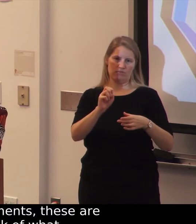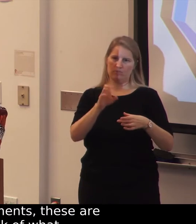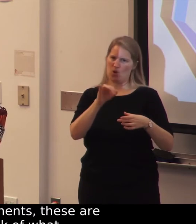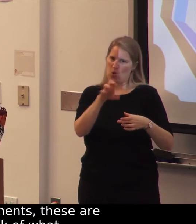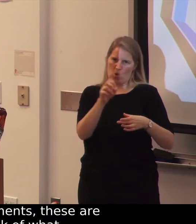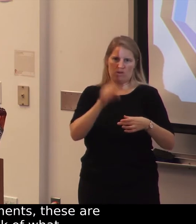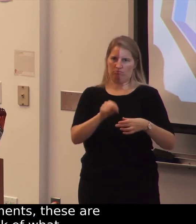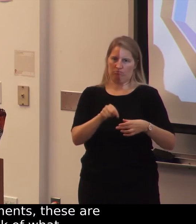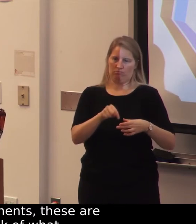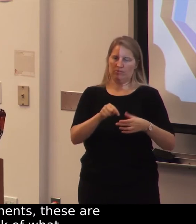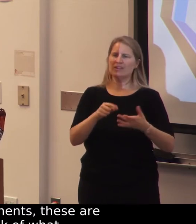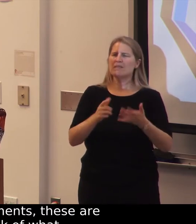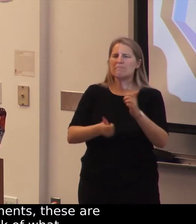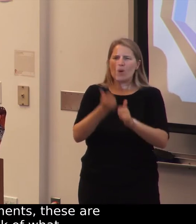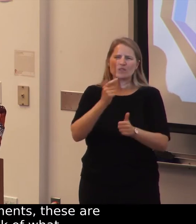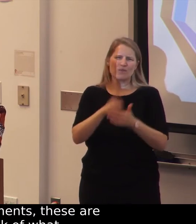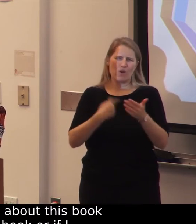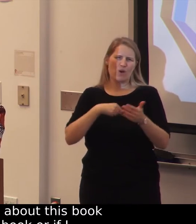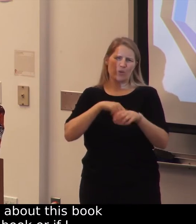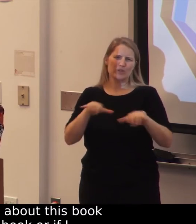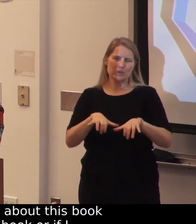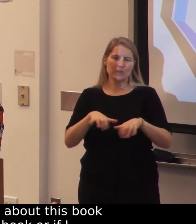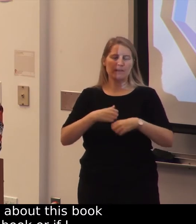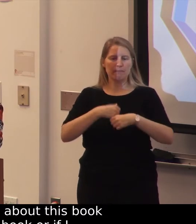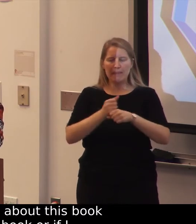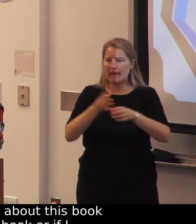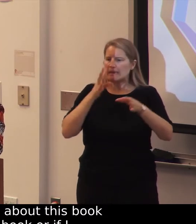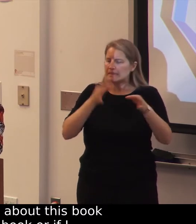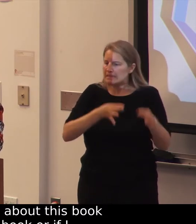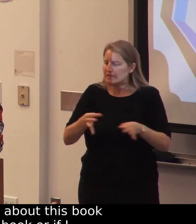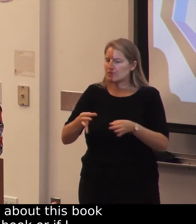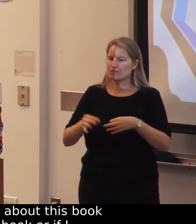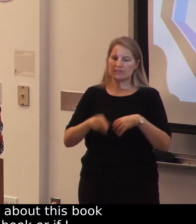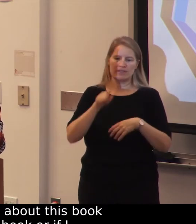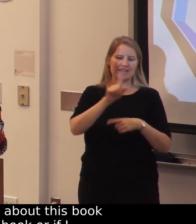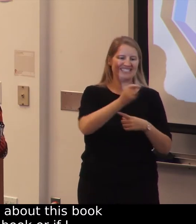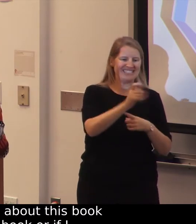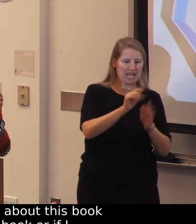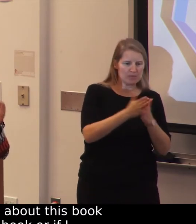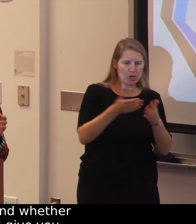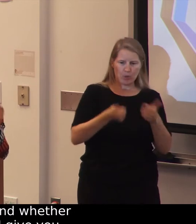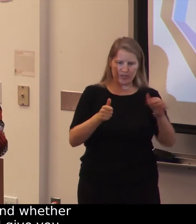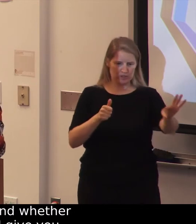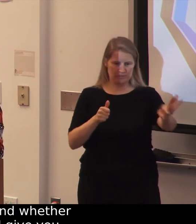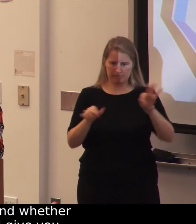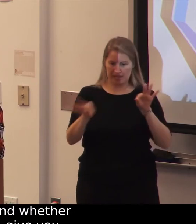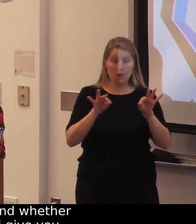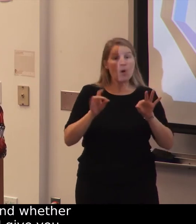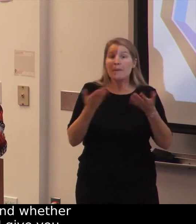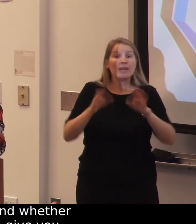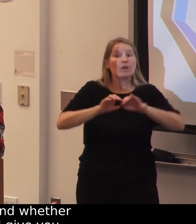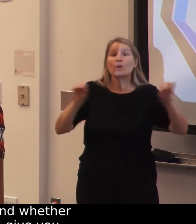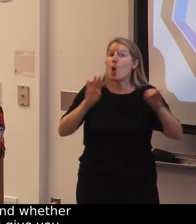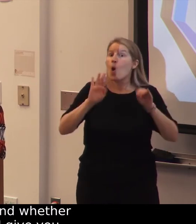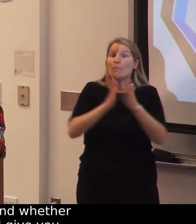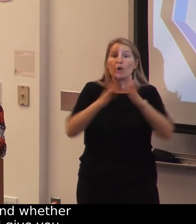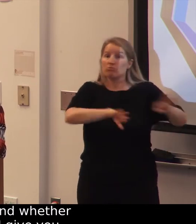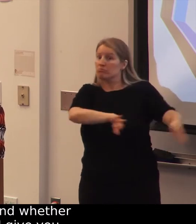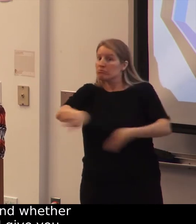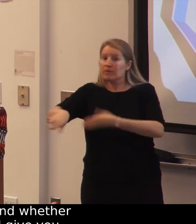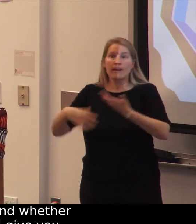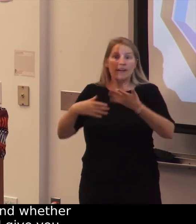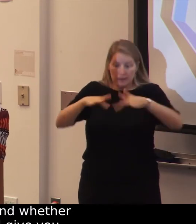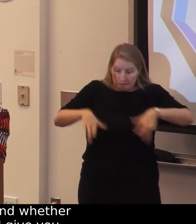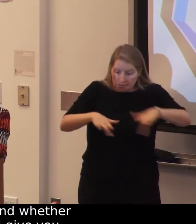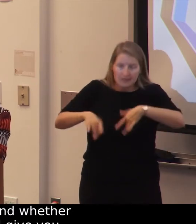These are the bulk of what we do. Those decisions that we make about this book, not that book, or if I do a book or don't do a book, and whether or not I